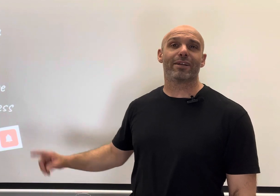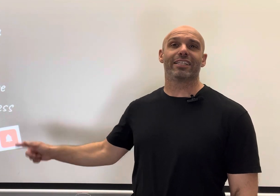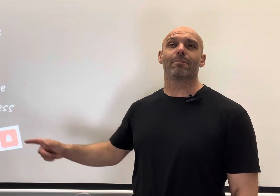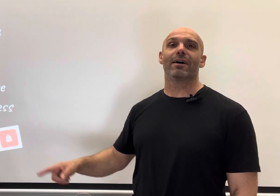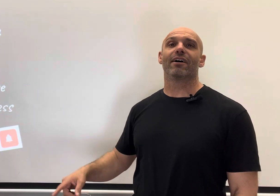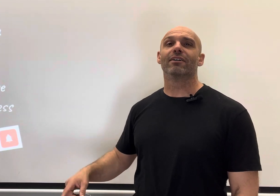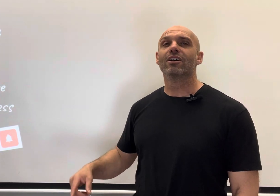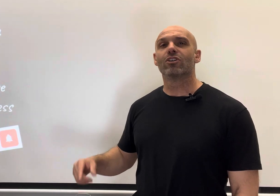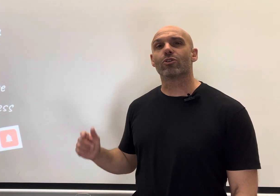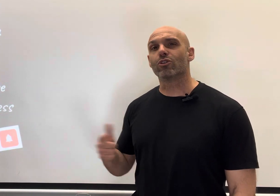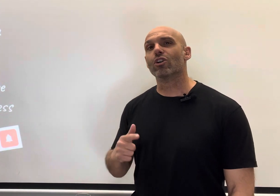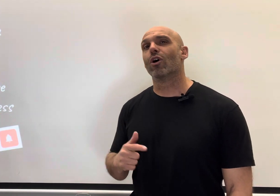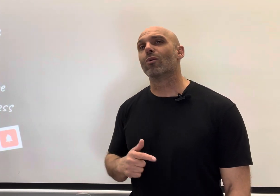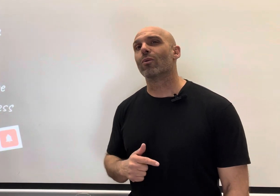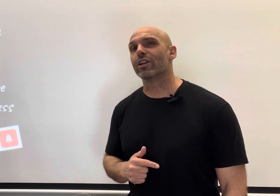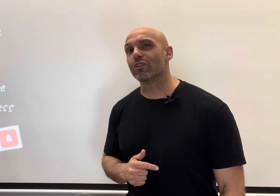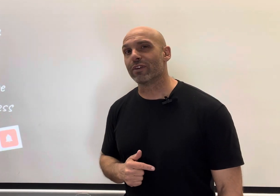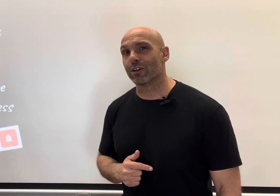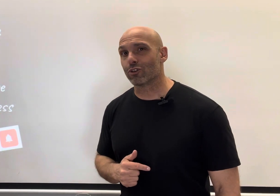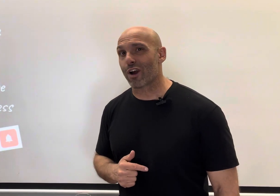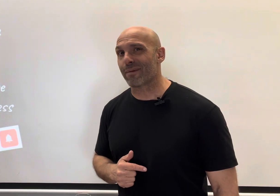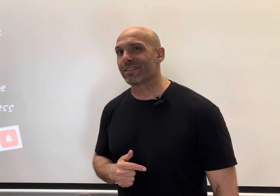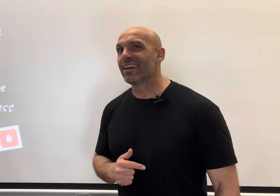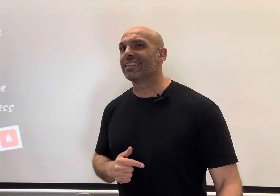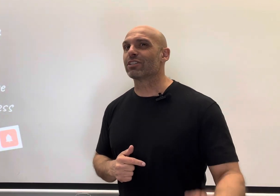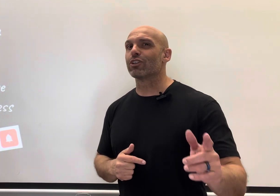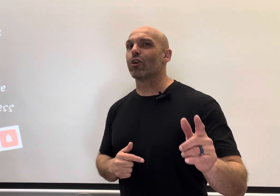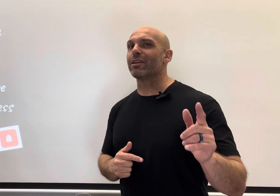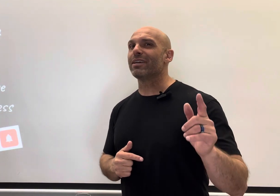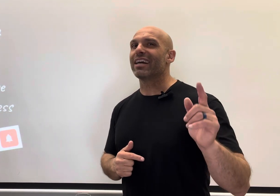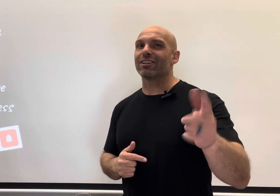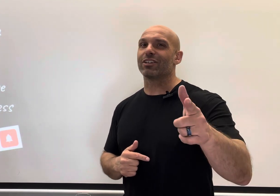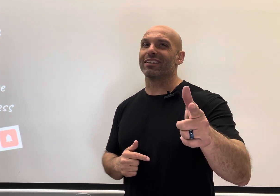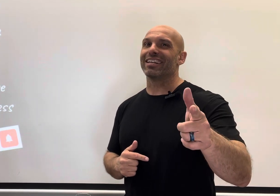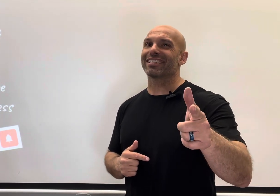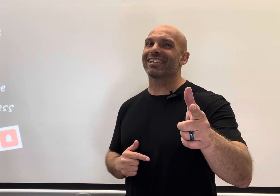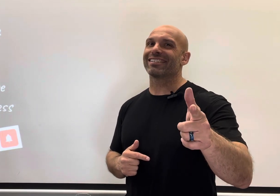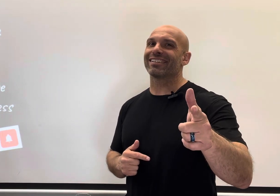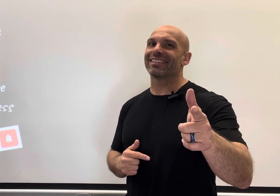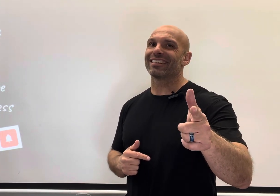and hit the bell so you know when a new video drops. Thanks for joining me. I'll see you on the next lesson.